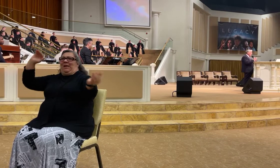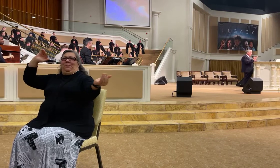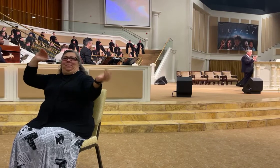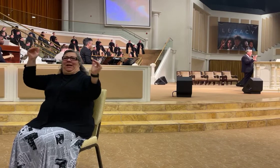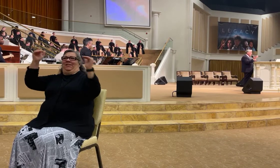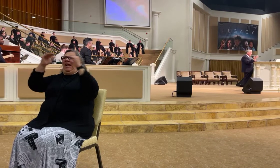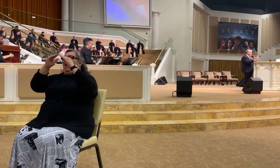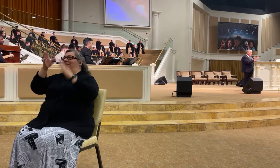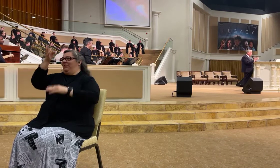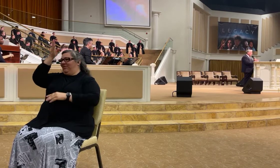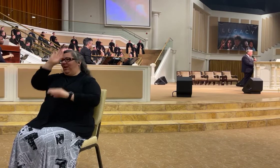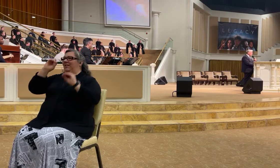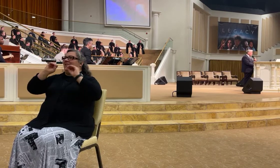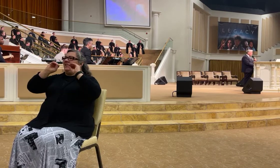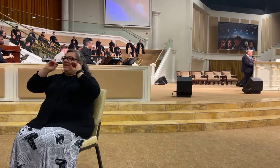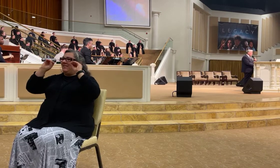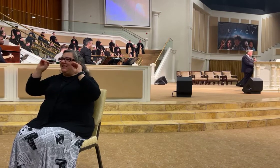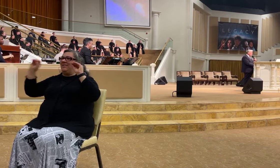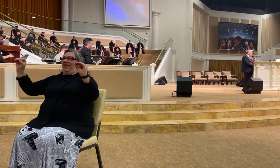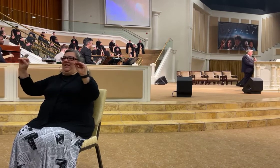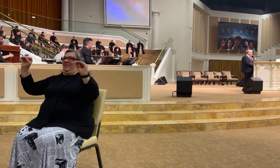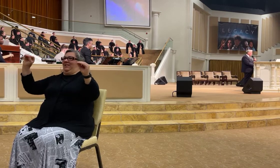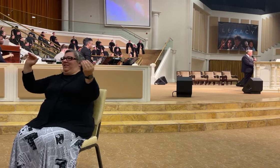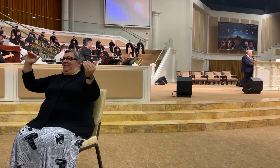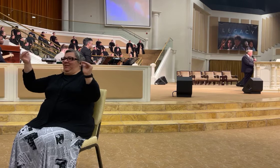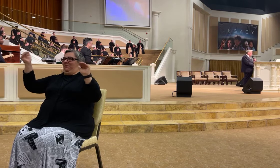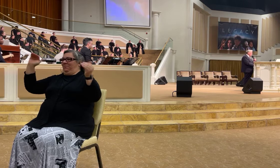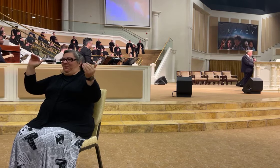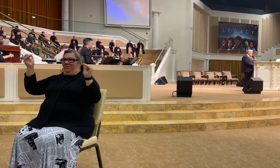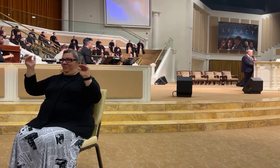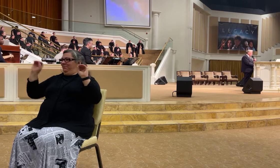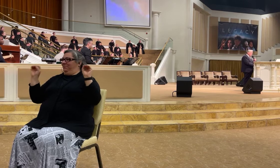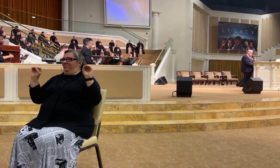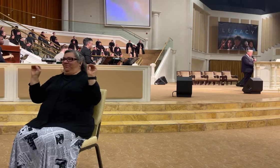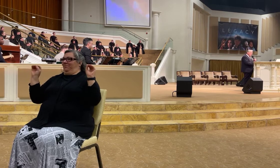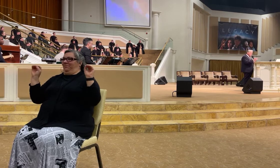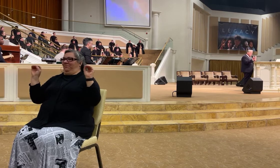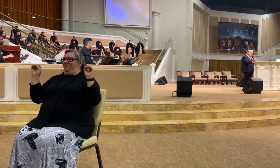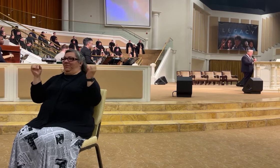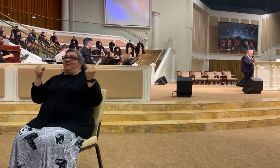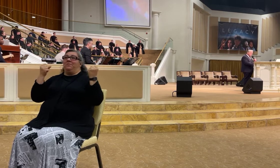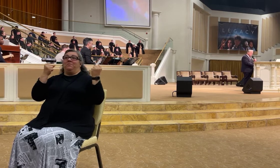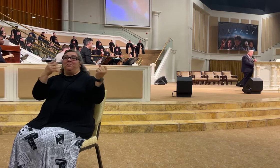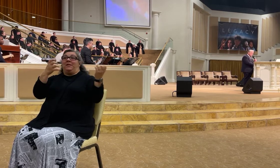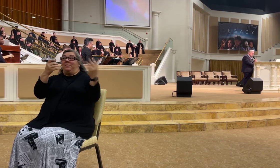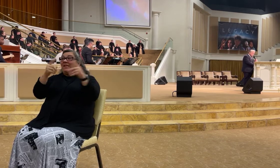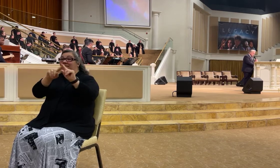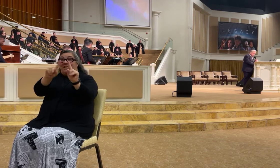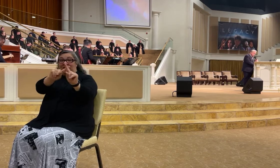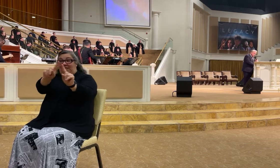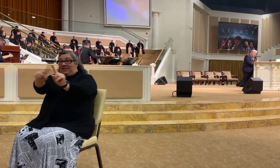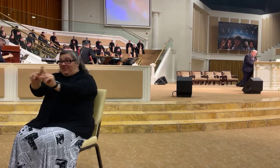There's nothing on earth like the house of God. There's a lot of things, but